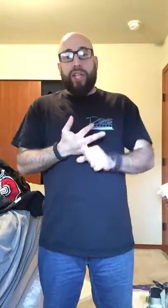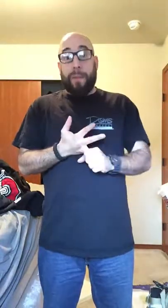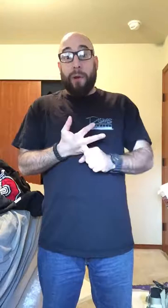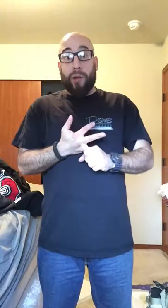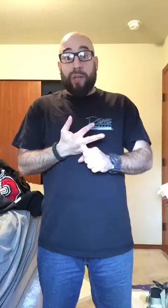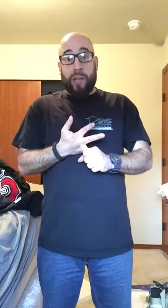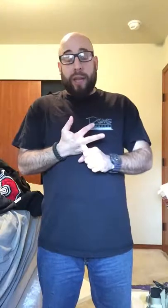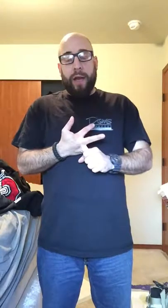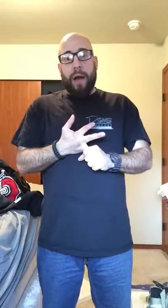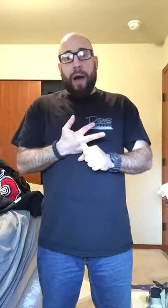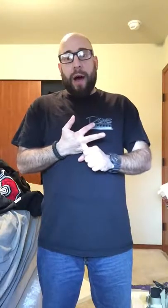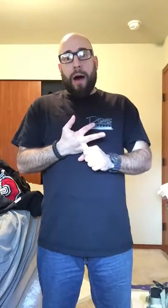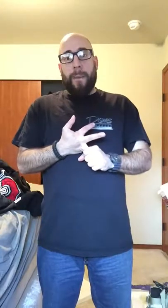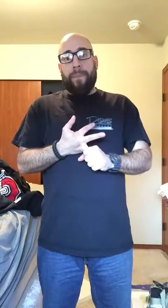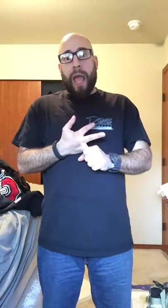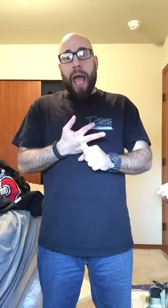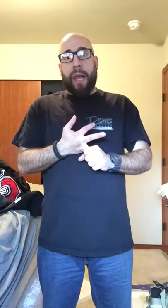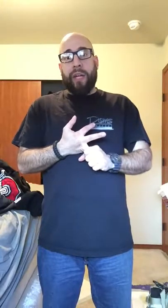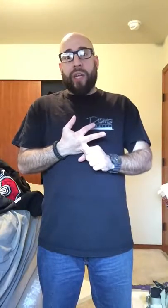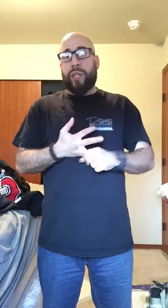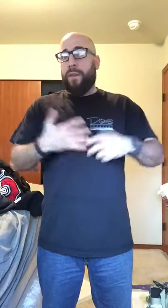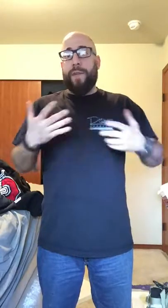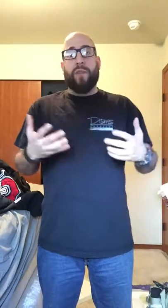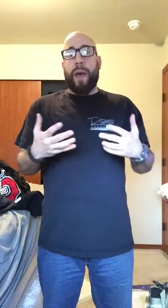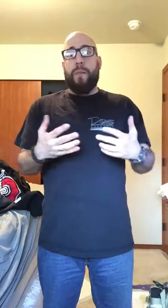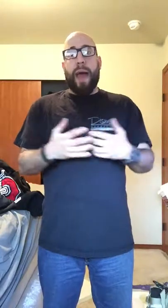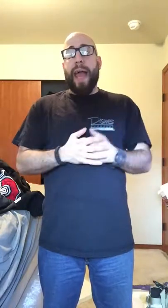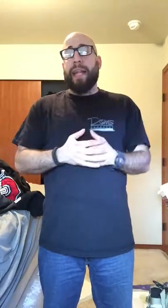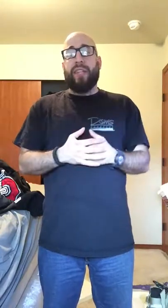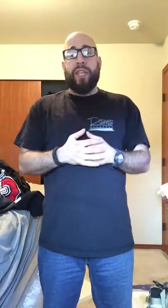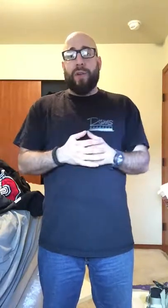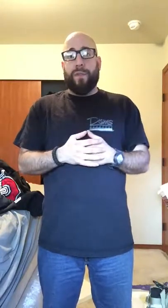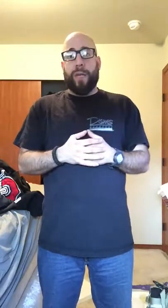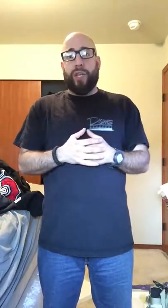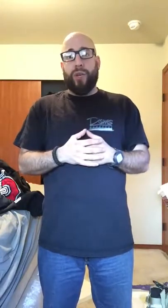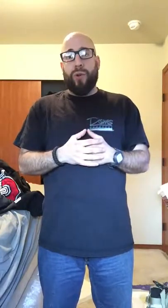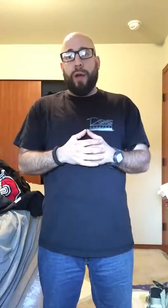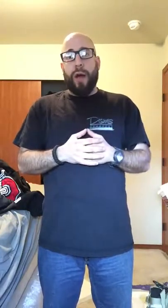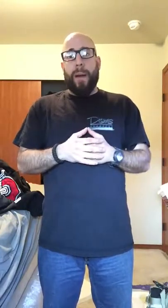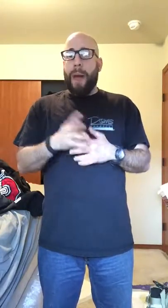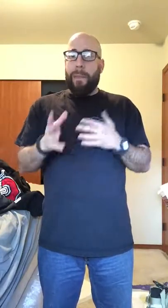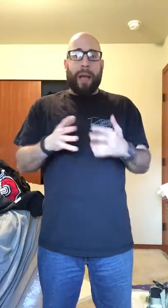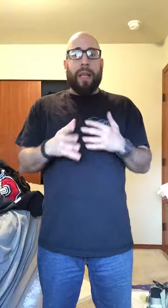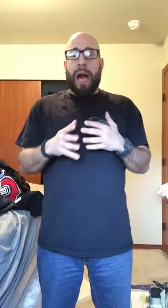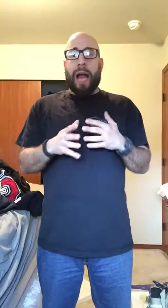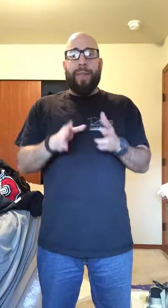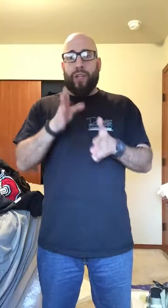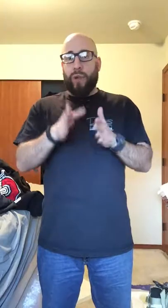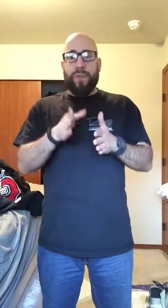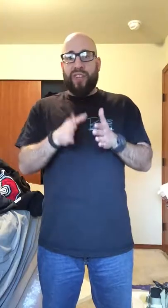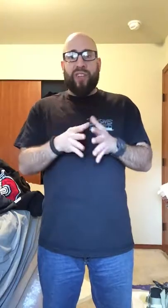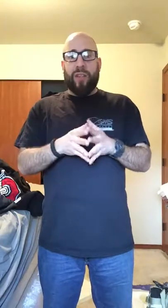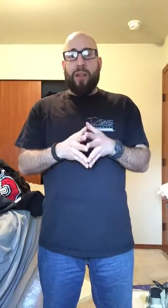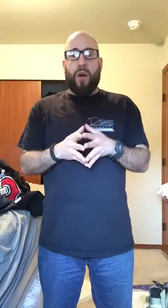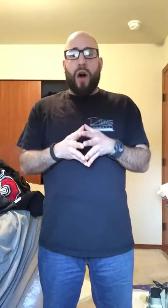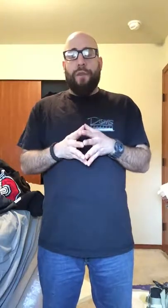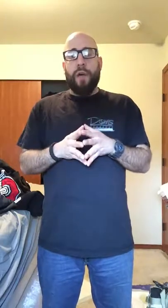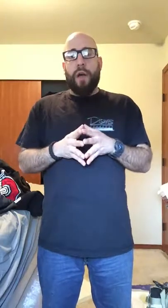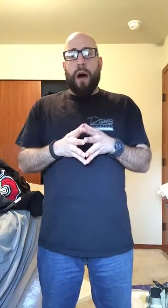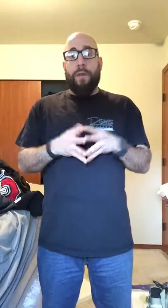cheaper usually, and it feels better in my hand. It's easier for me to shoot. I'm not a big Glock guy. The shooting position's a little off for